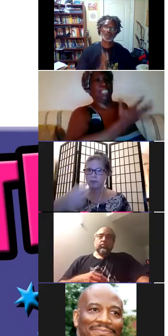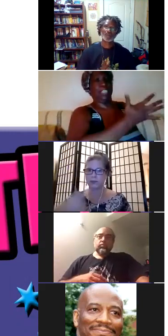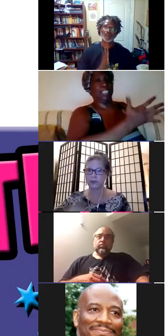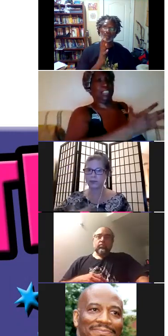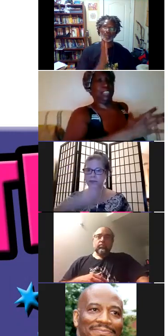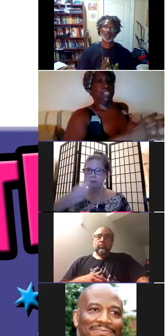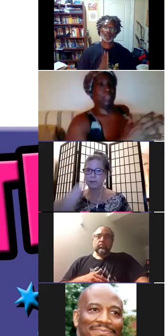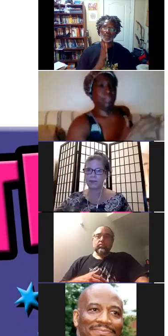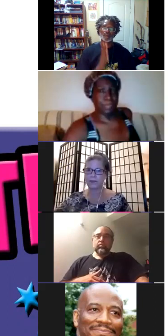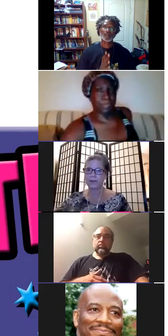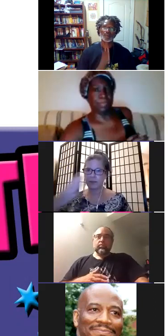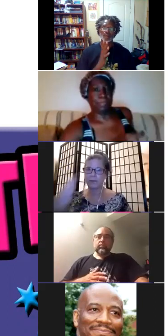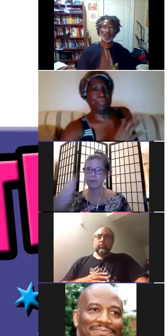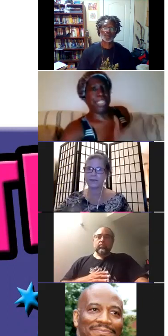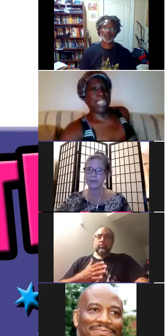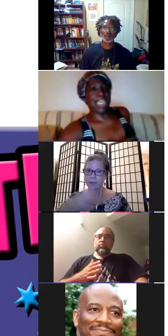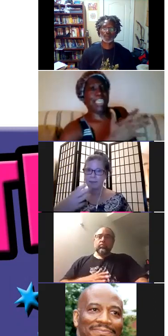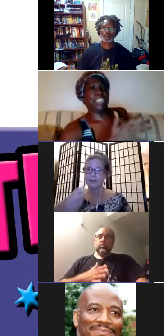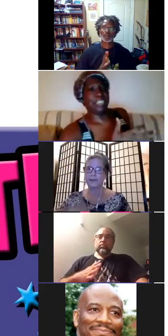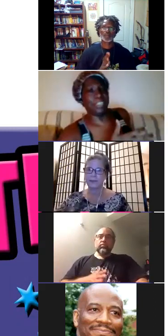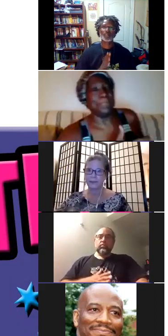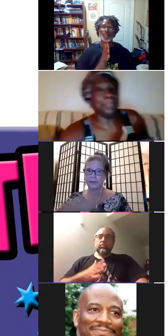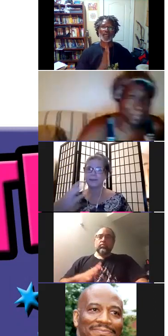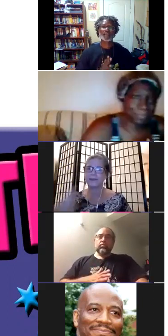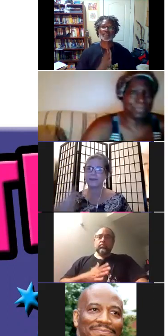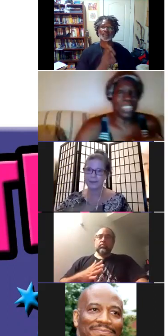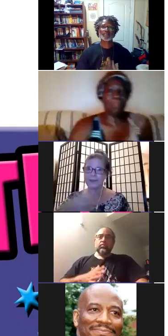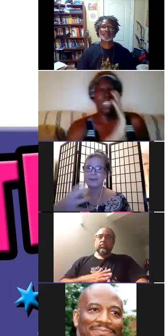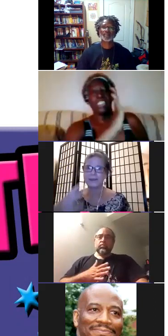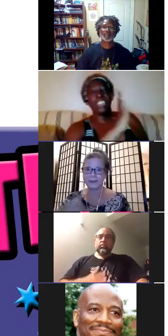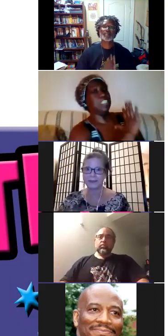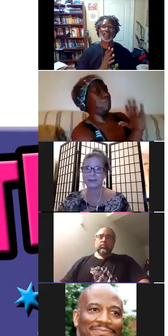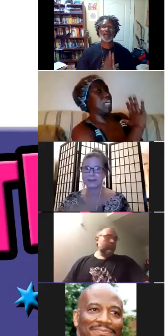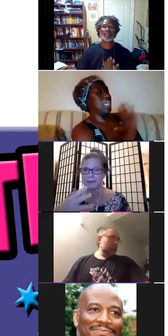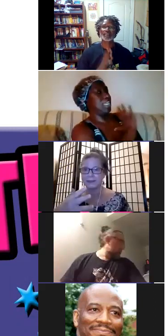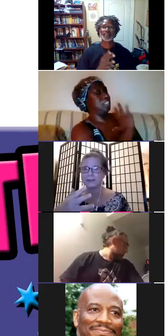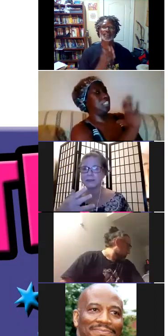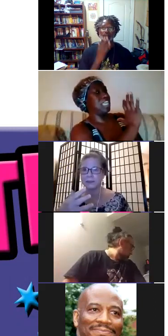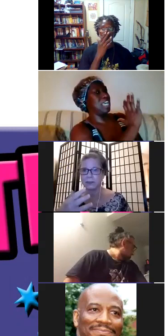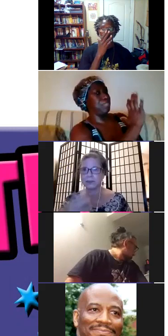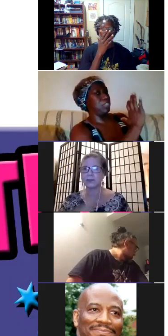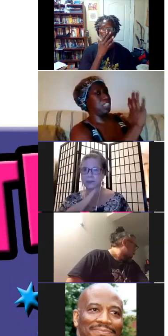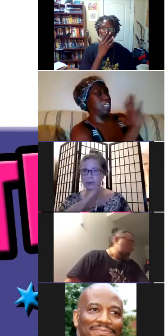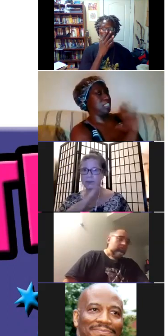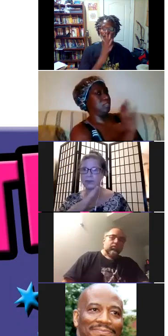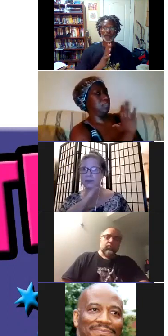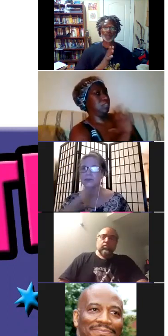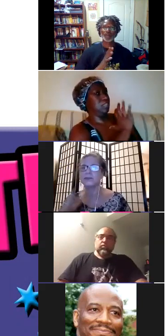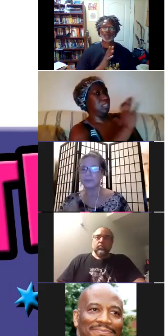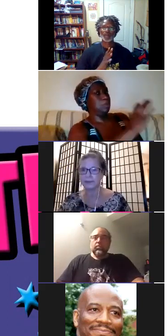Polite. Oh, like a good heart almost. Polite. Mm-hmm. Because this is fine, just tap your